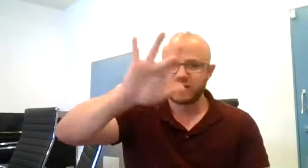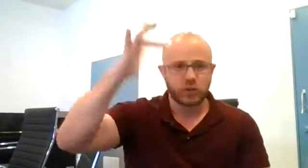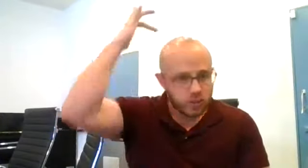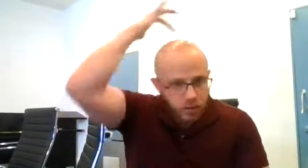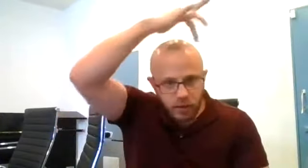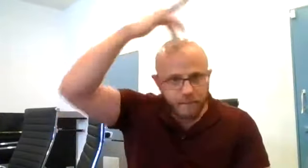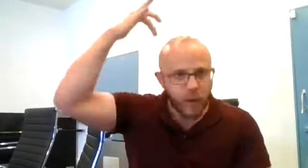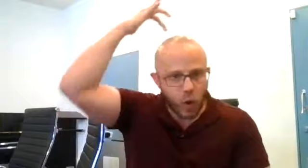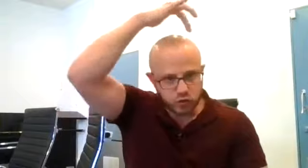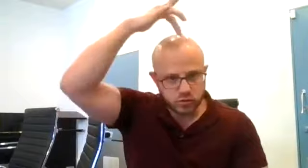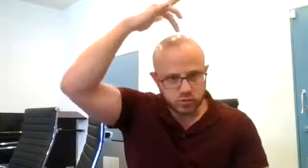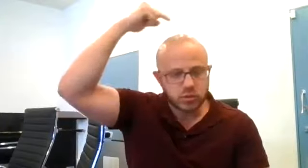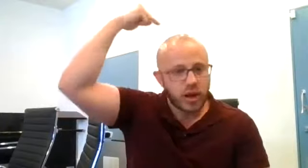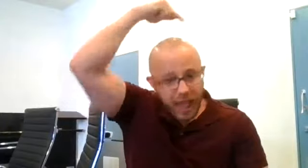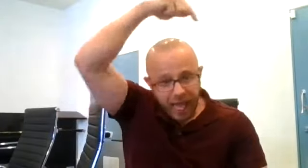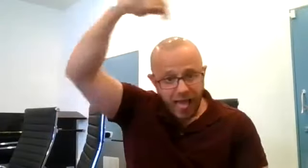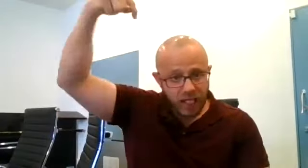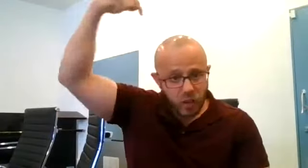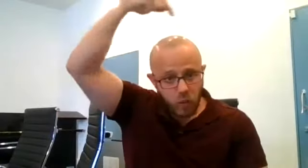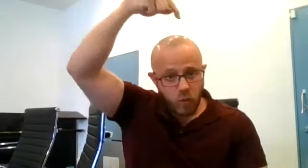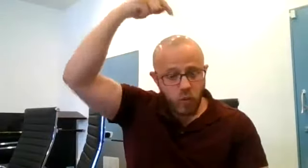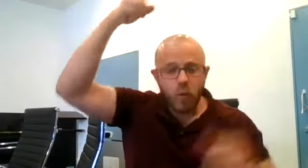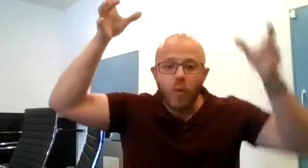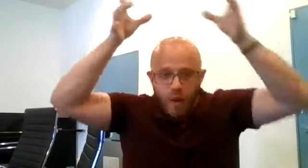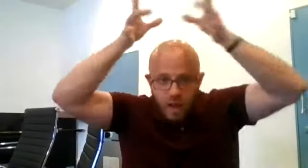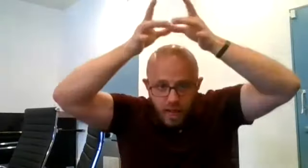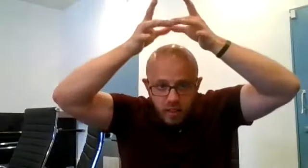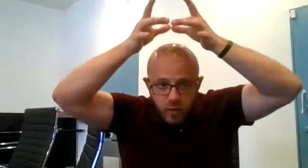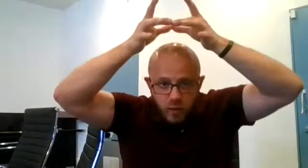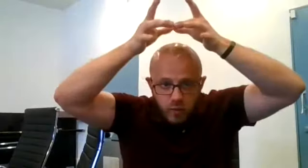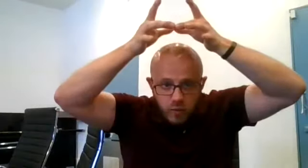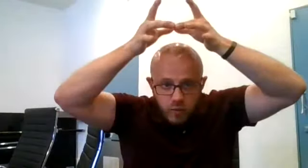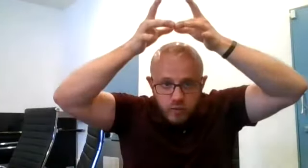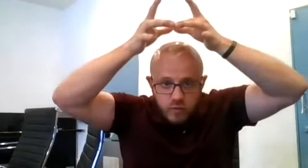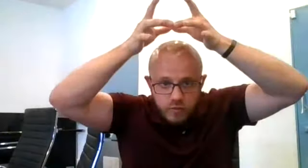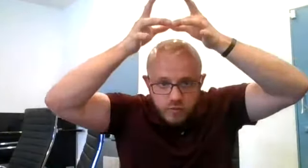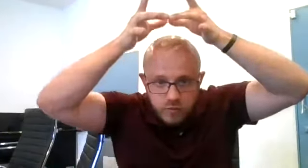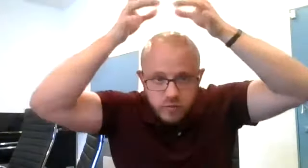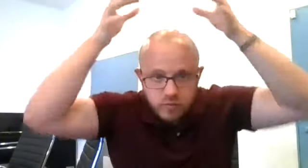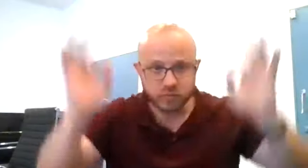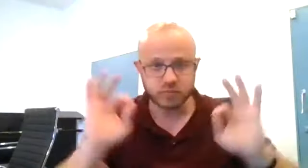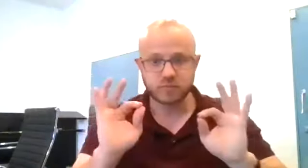We don't use the middle finger because that's bald. So we do this or the index finger.